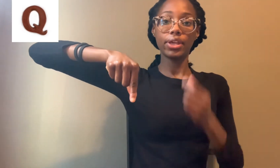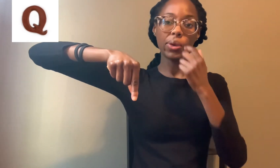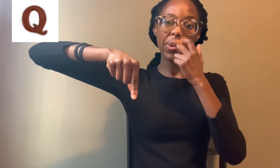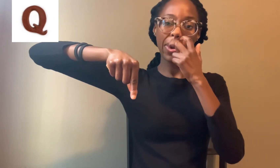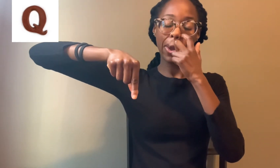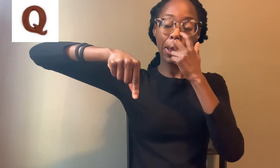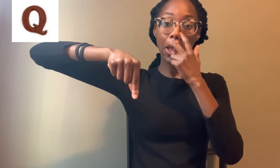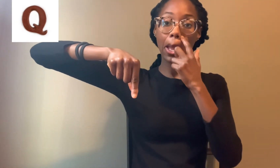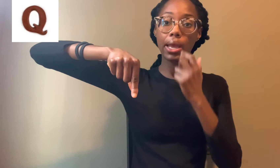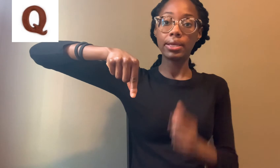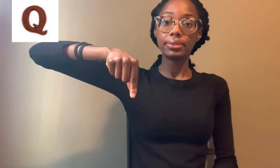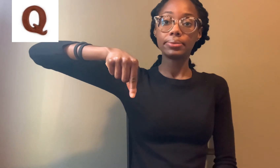Q.